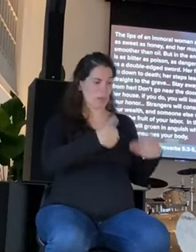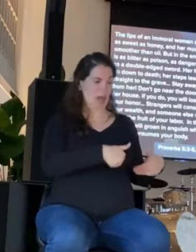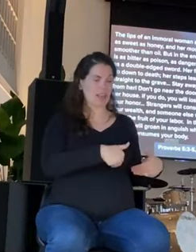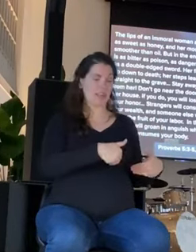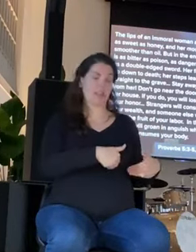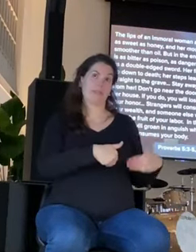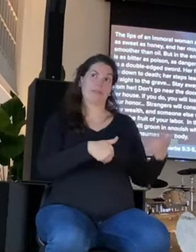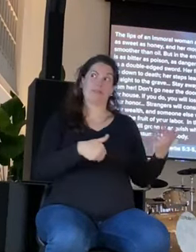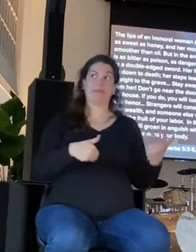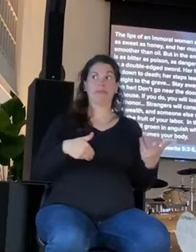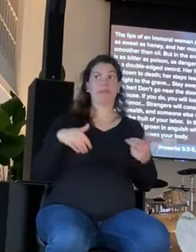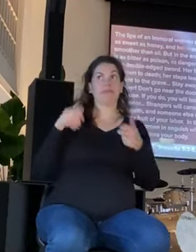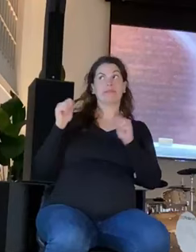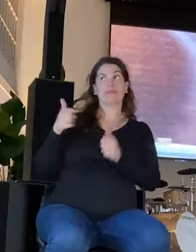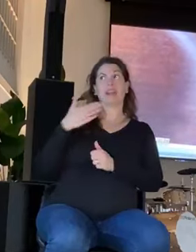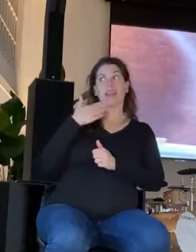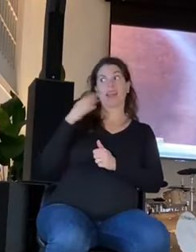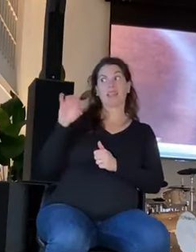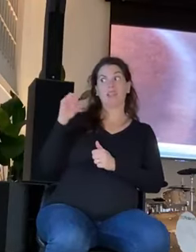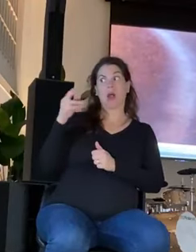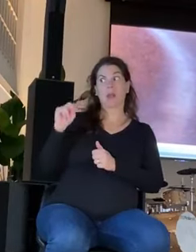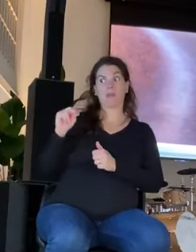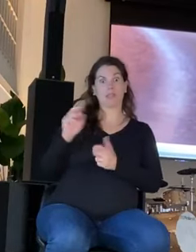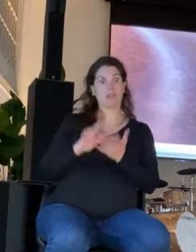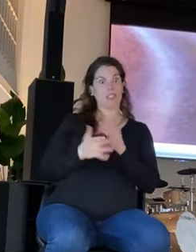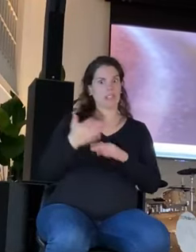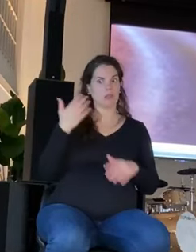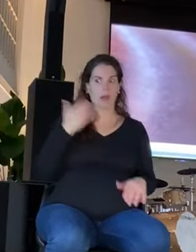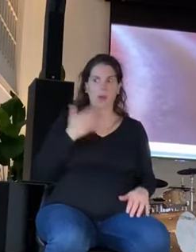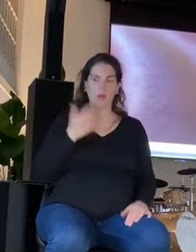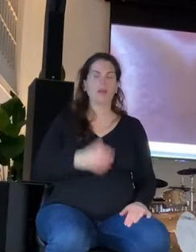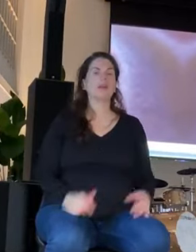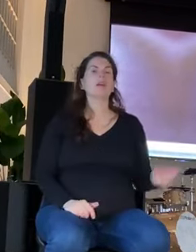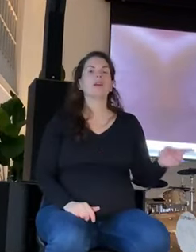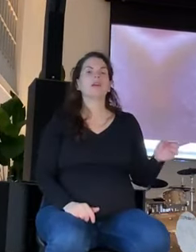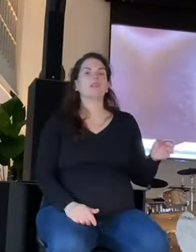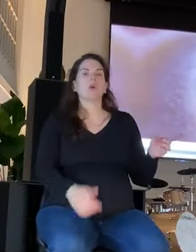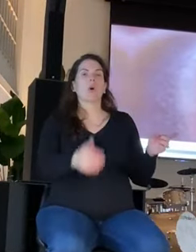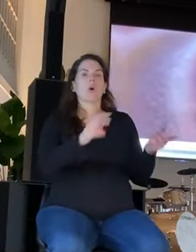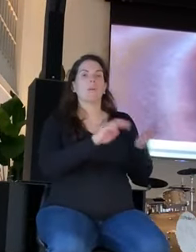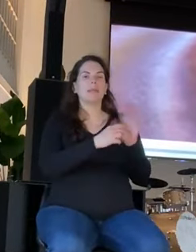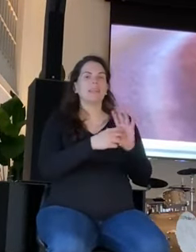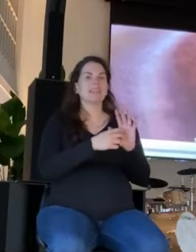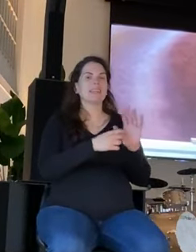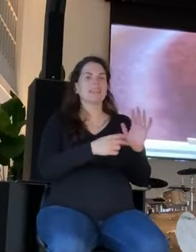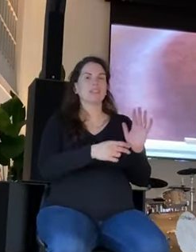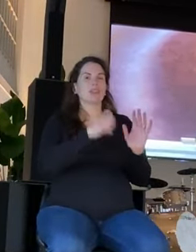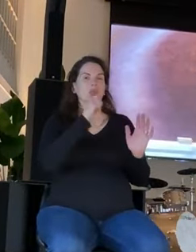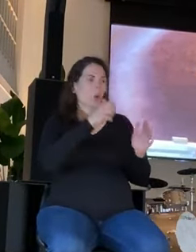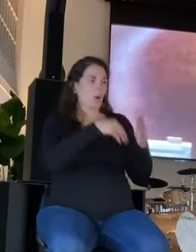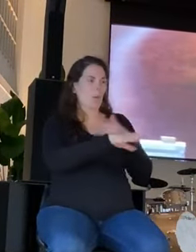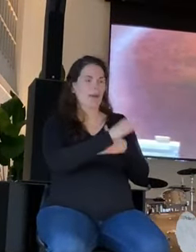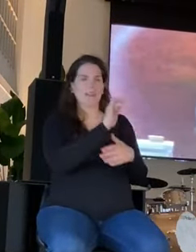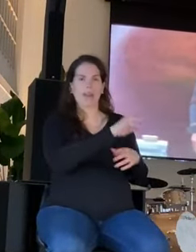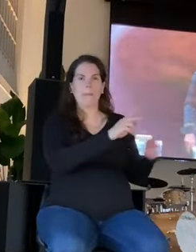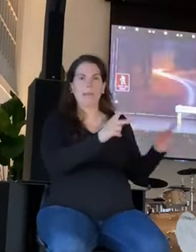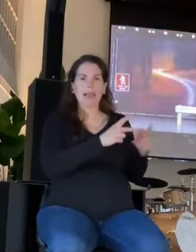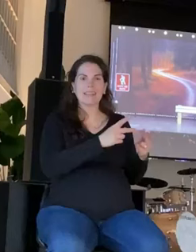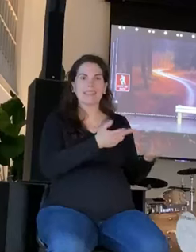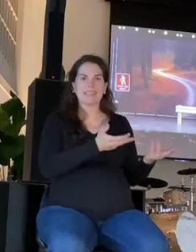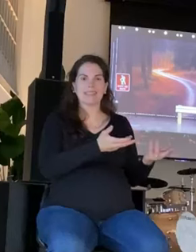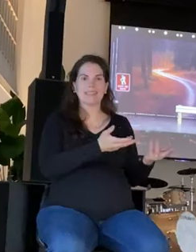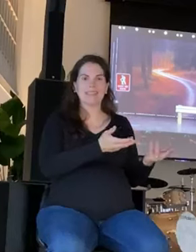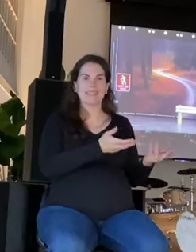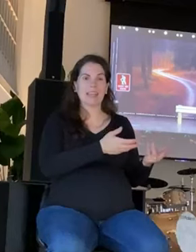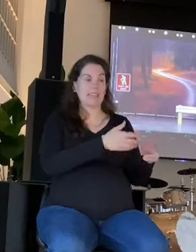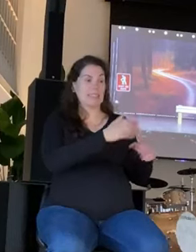Like keeping it real, Solomon, right? Jesus. It's like Solomon is saying, do not enter. Whatever